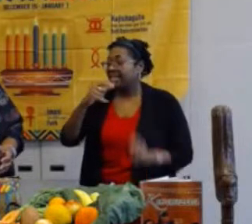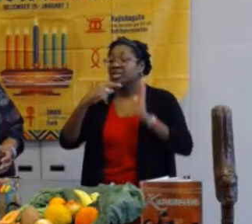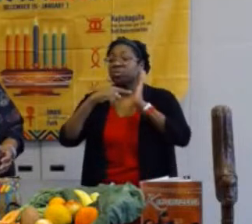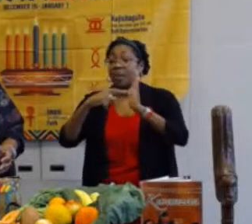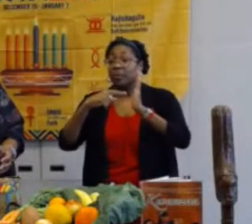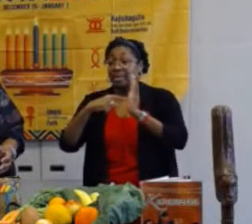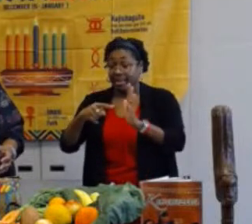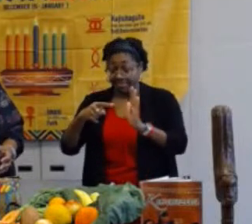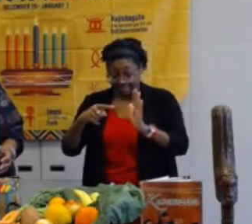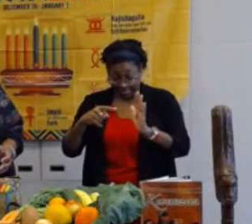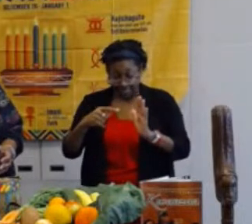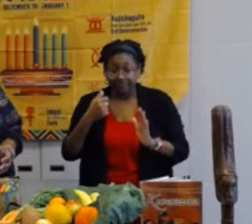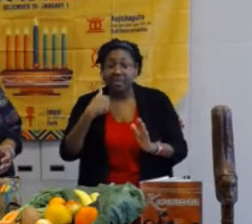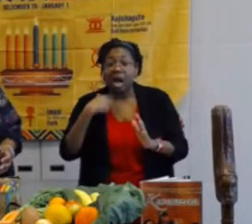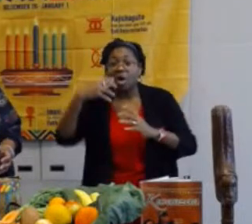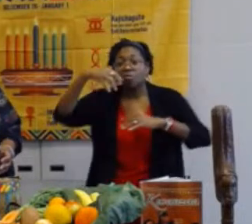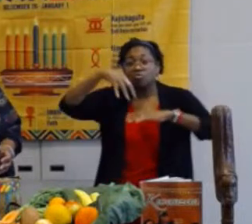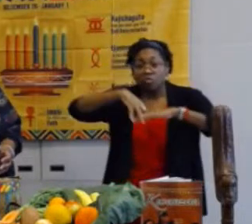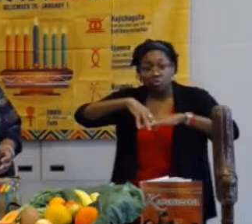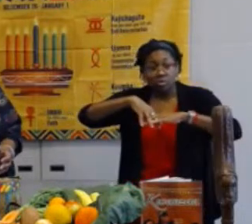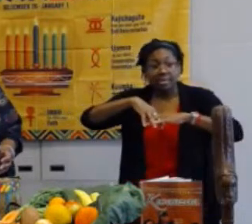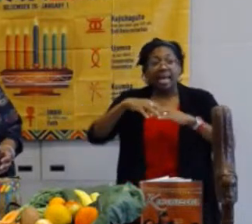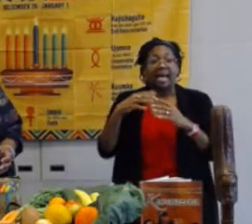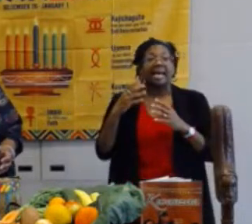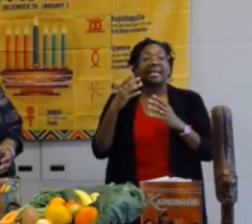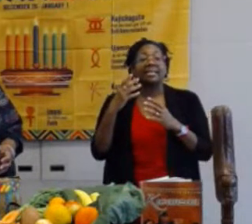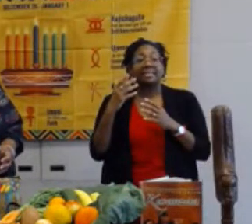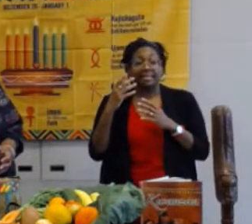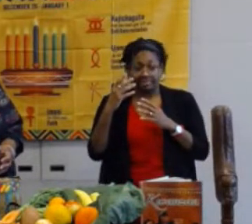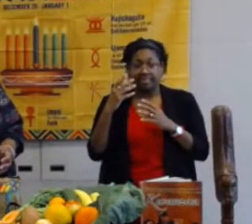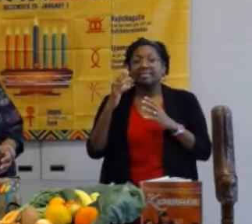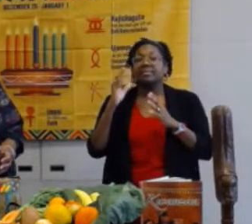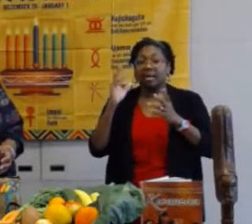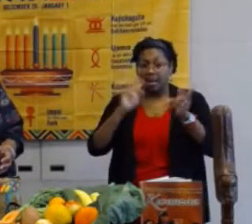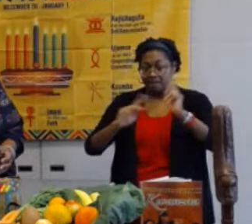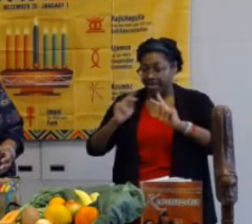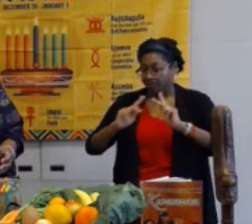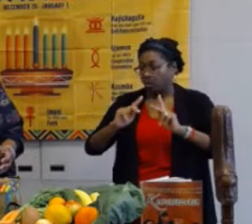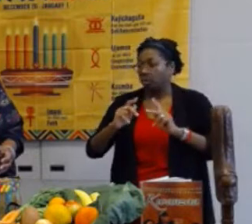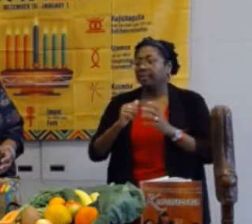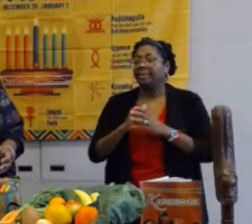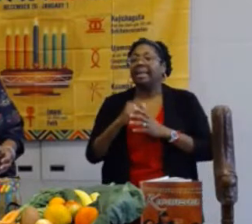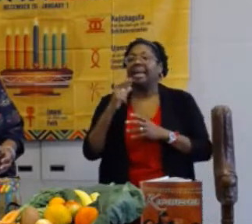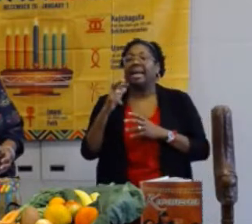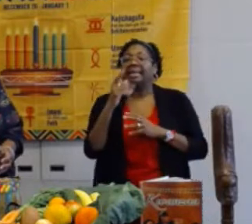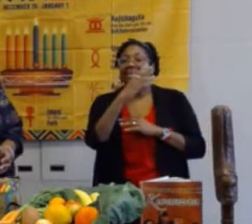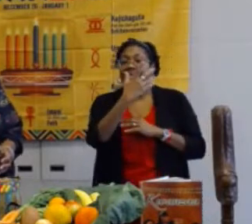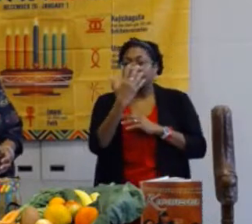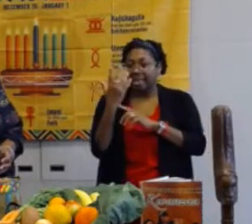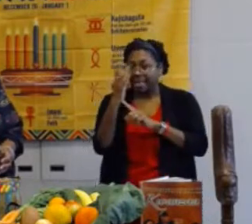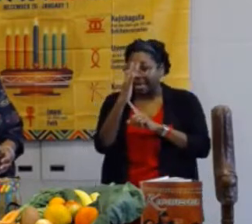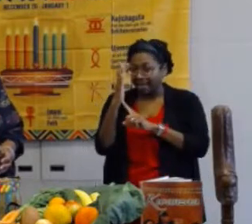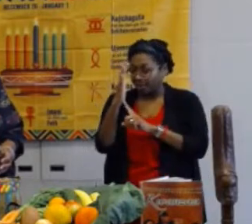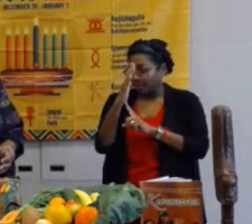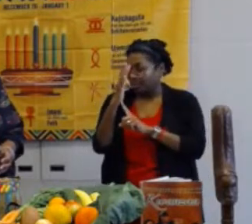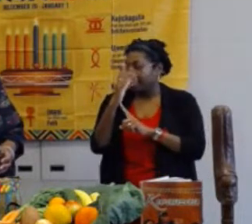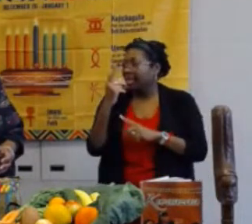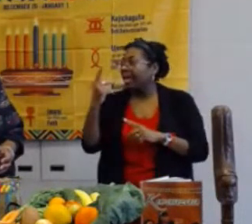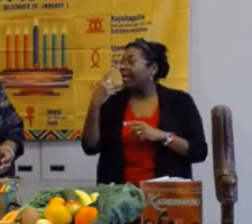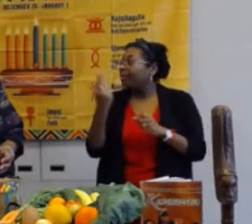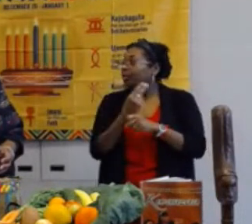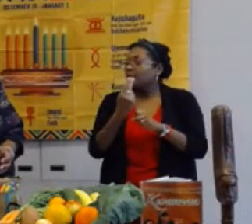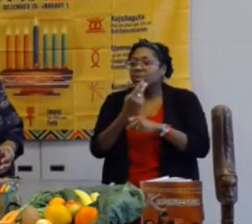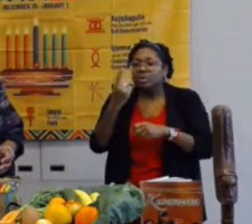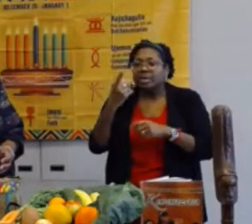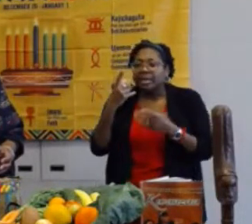represents our roots as a people, our foundation. And the kanara is used to put what in, which someone has to